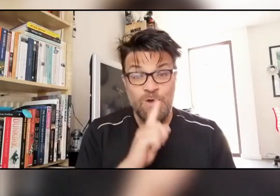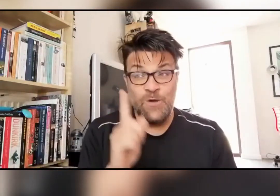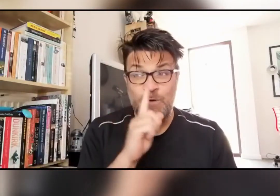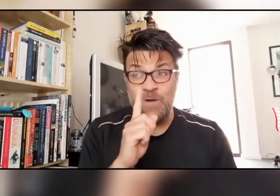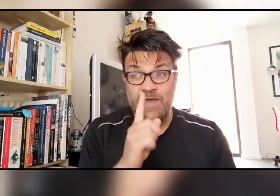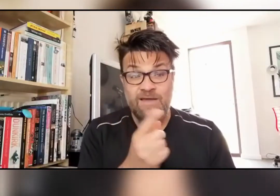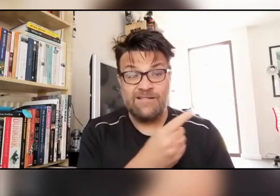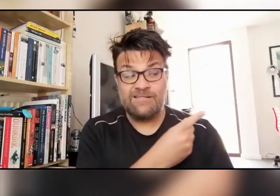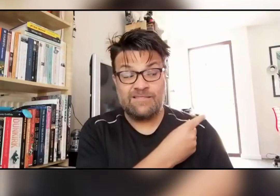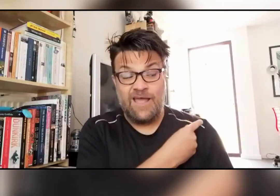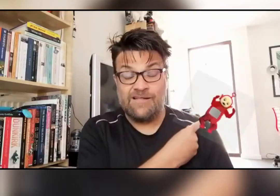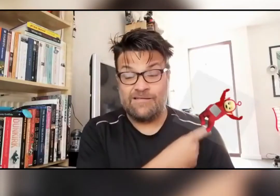Who is this?